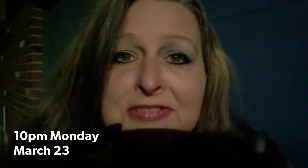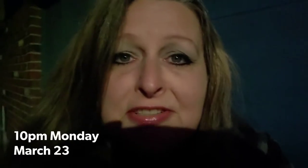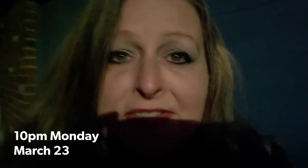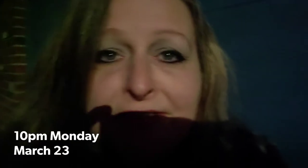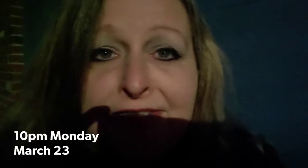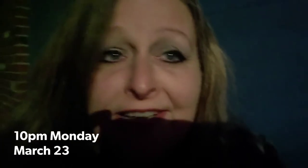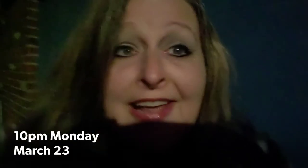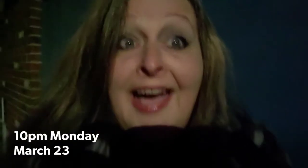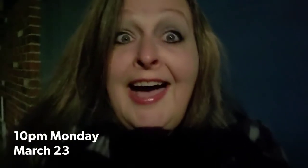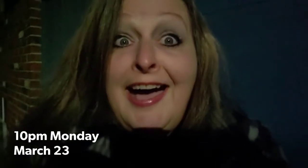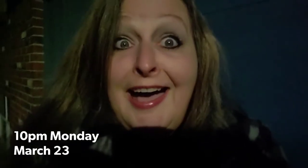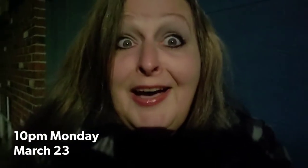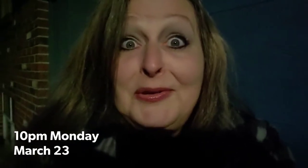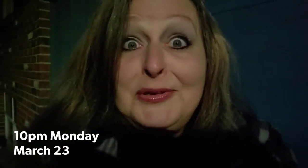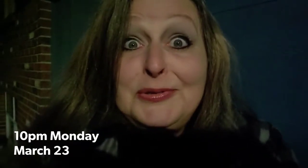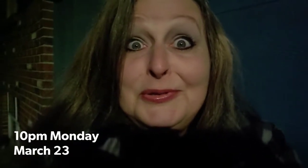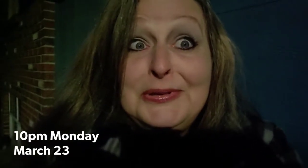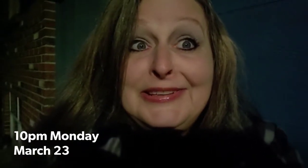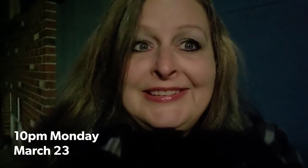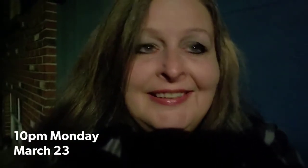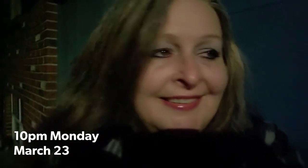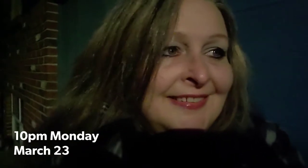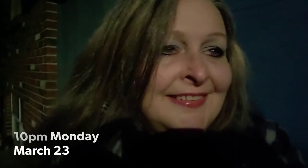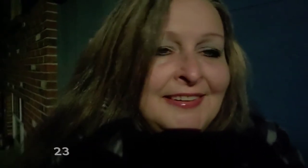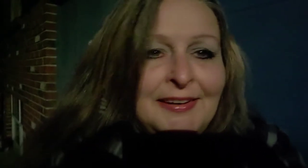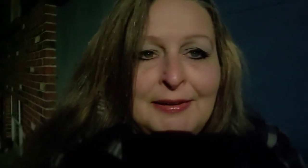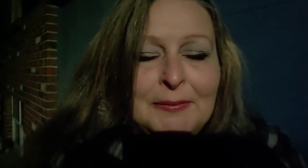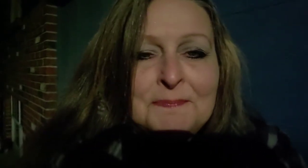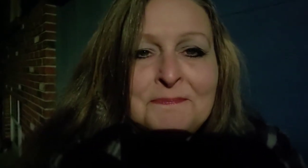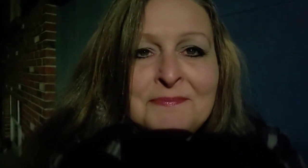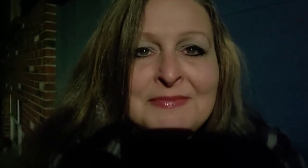Hey all Native Tubes here, and how you doing?